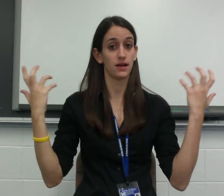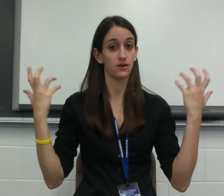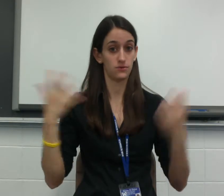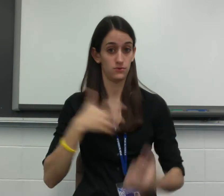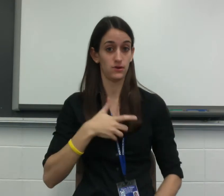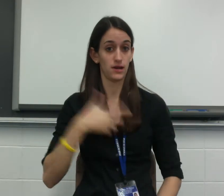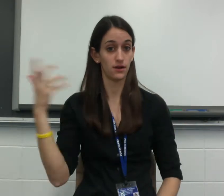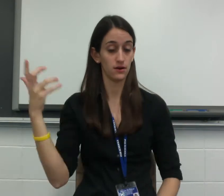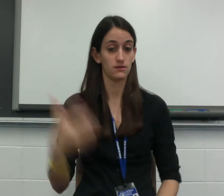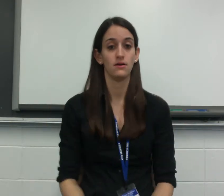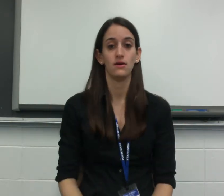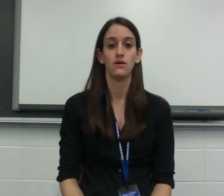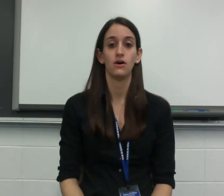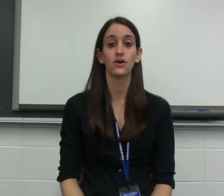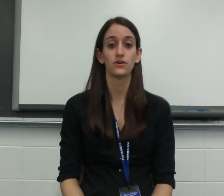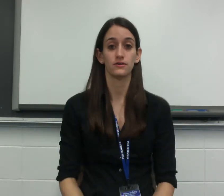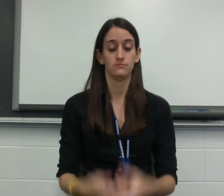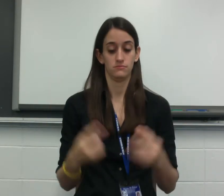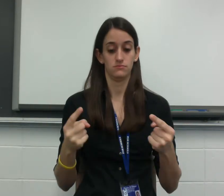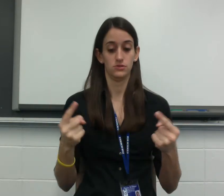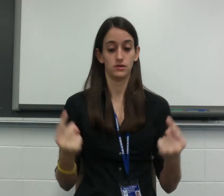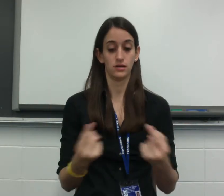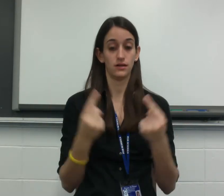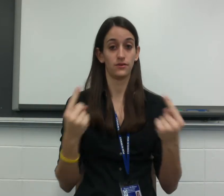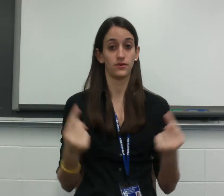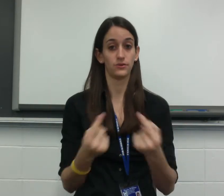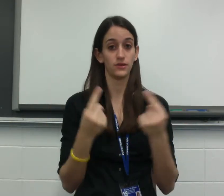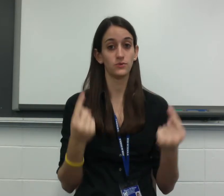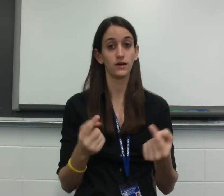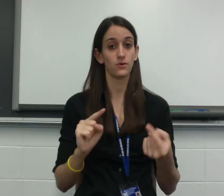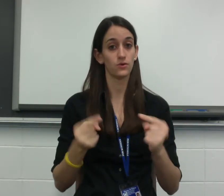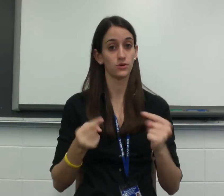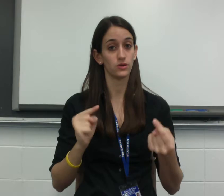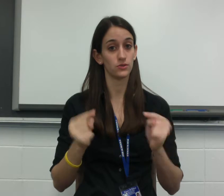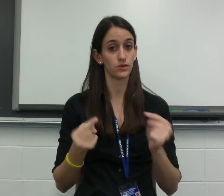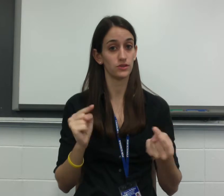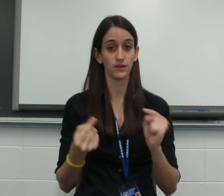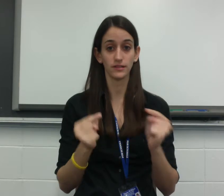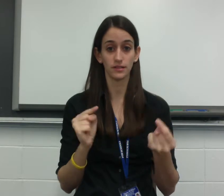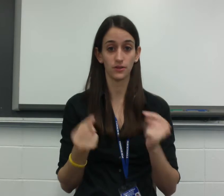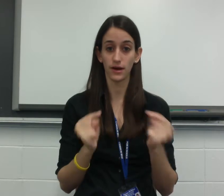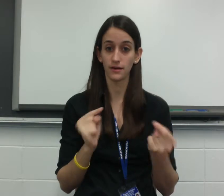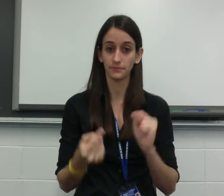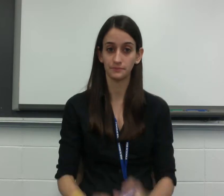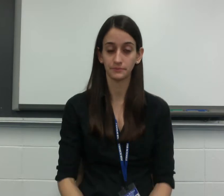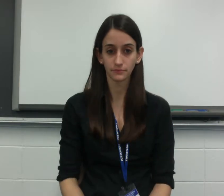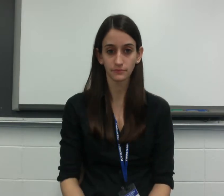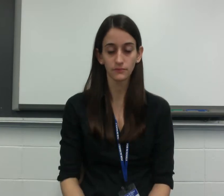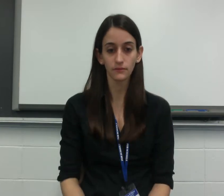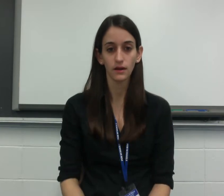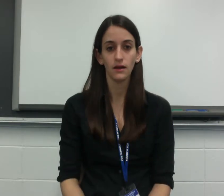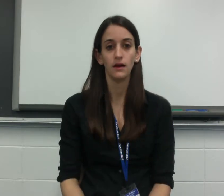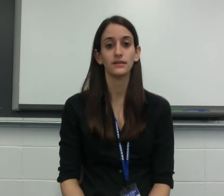anger or anger. Hurt. You can either do it this way or you can twist your wrist. Either way.